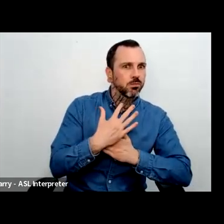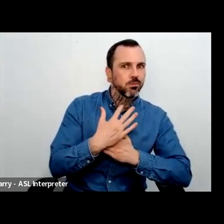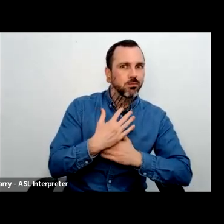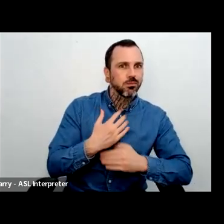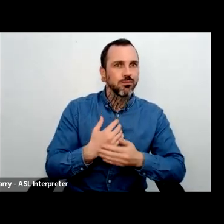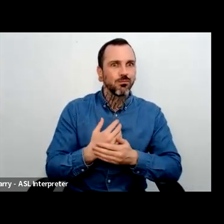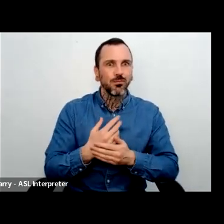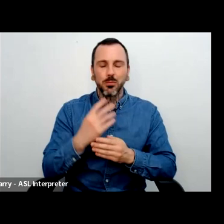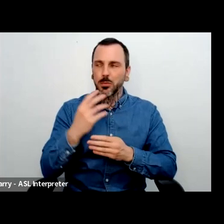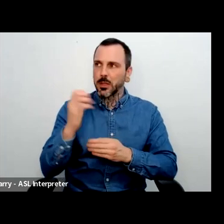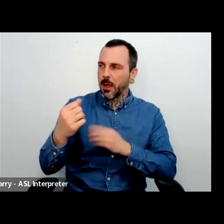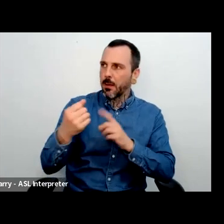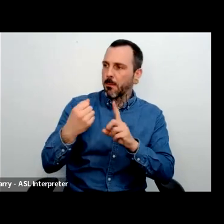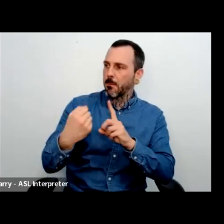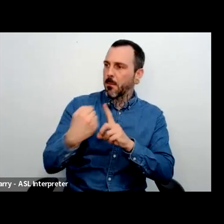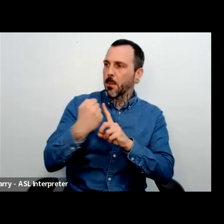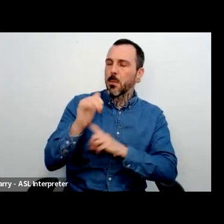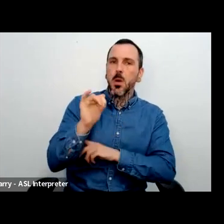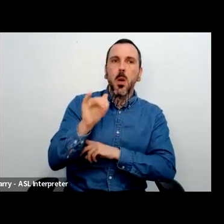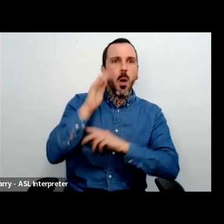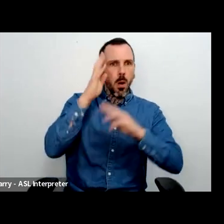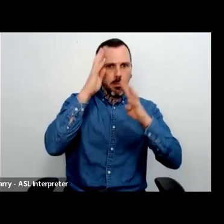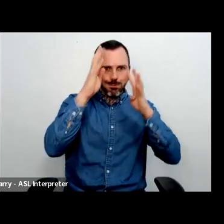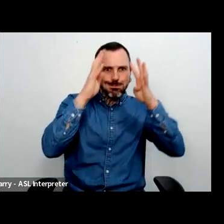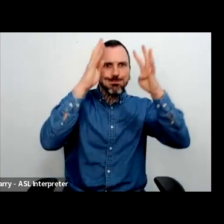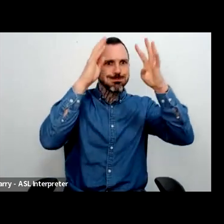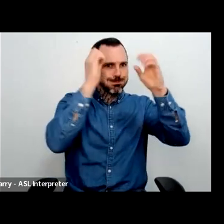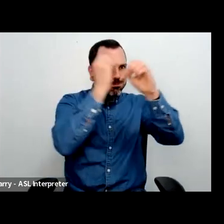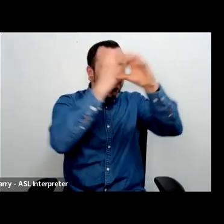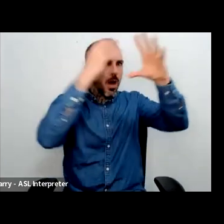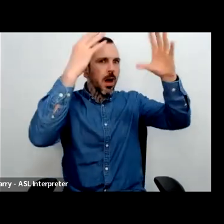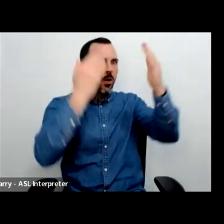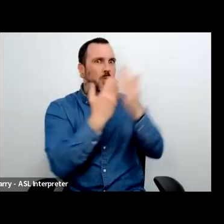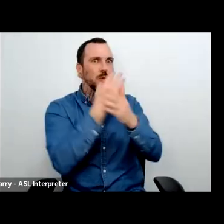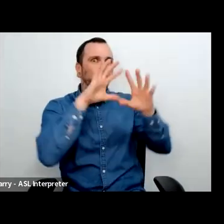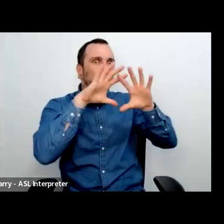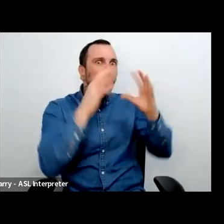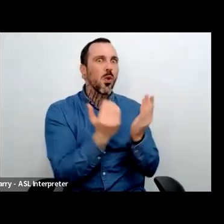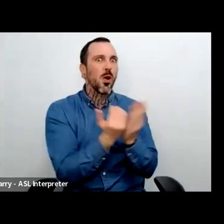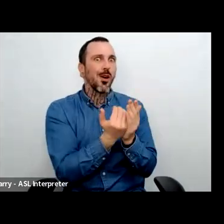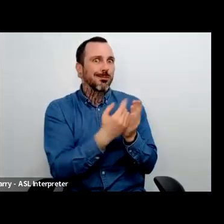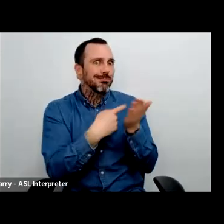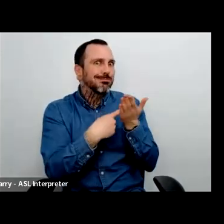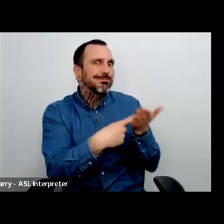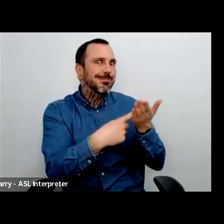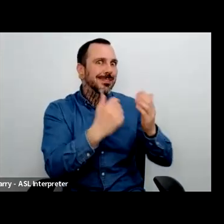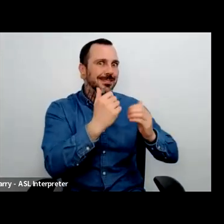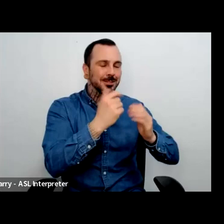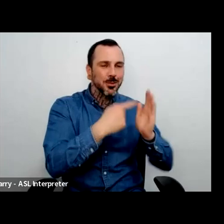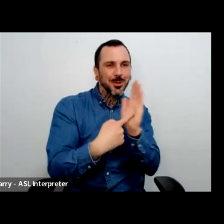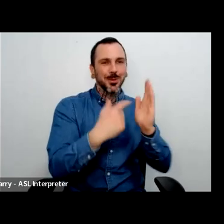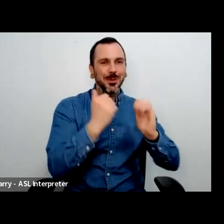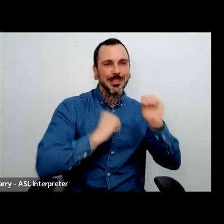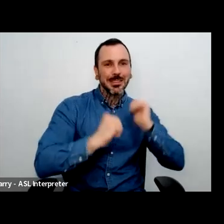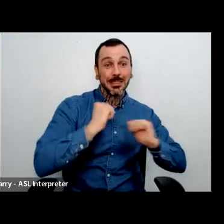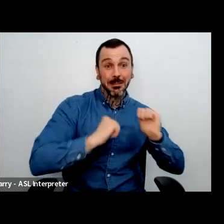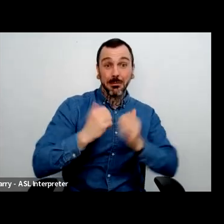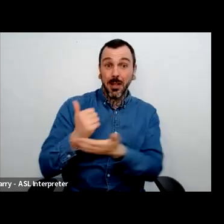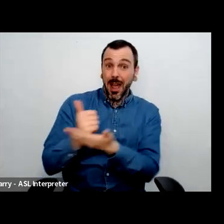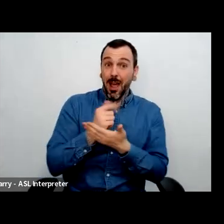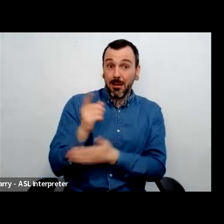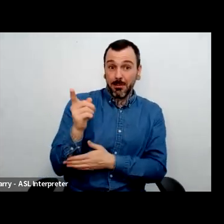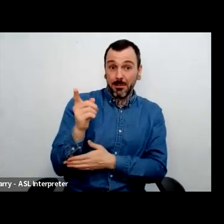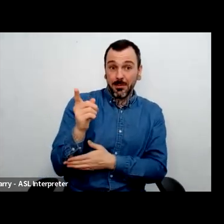our imagination and help us to create worlds that are exciting and interesting and engaging. But we do what it